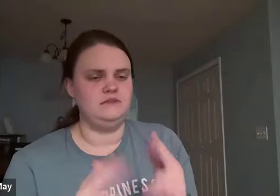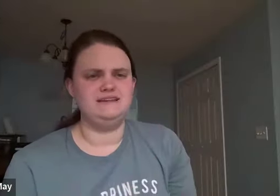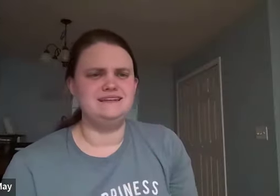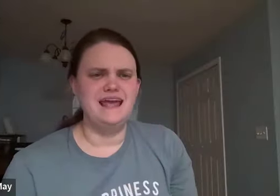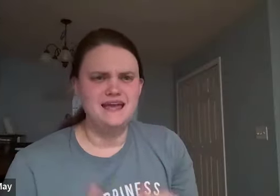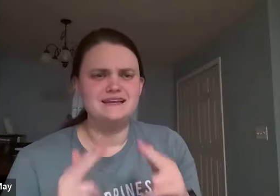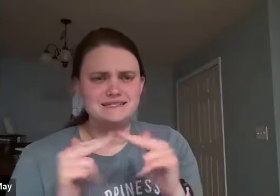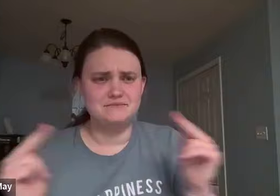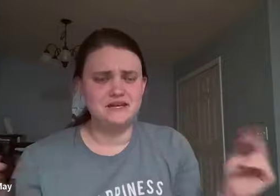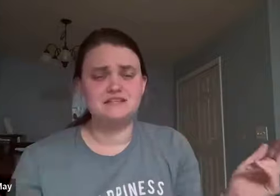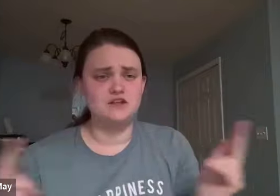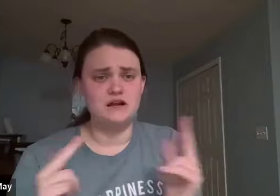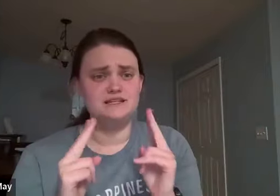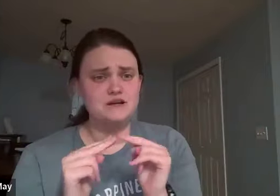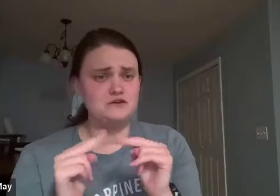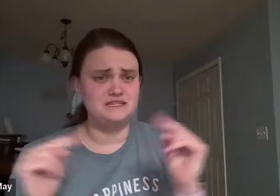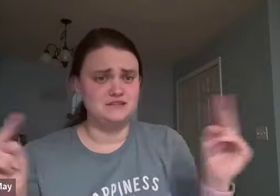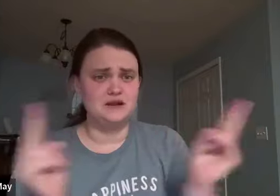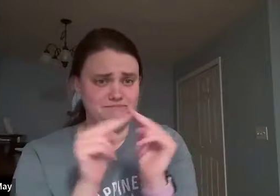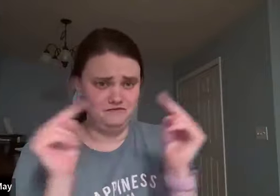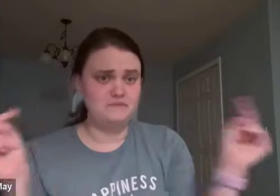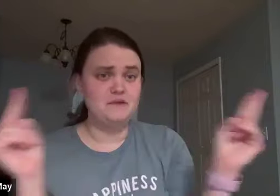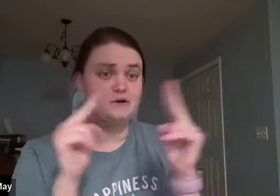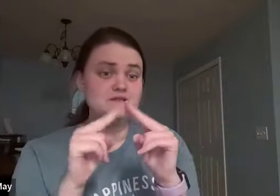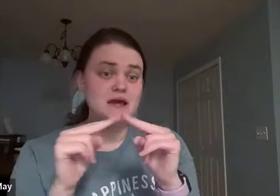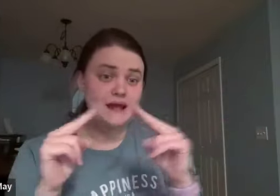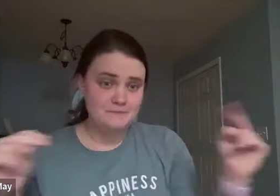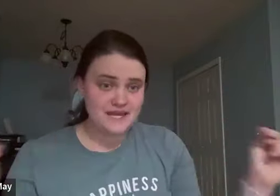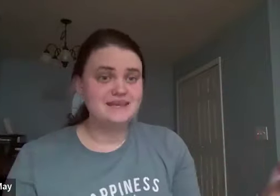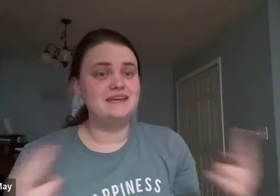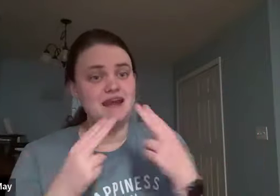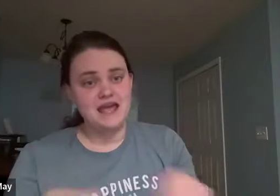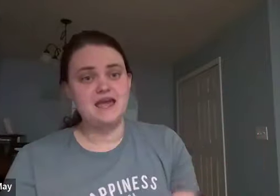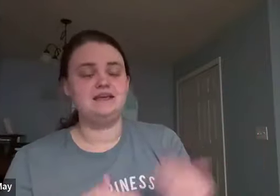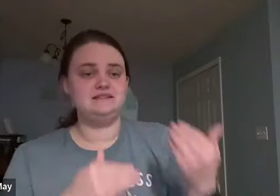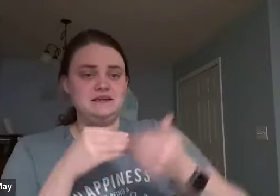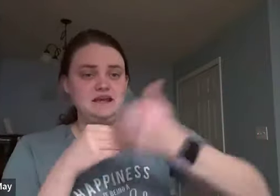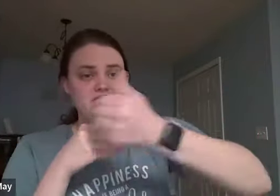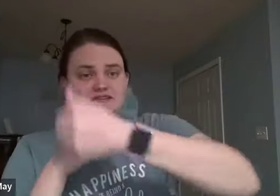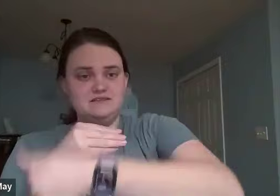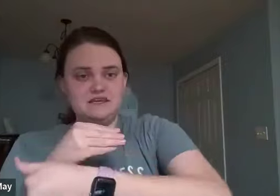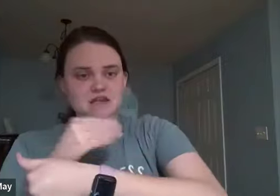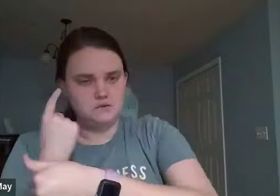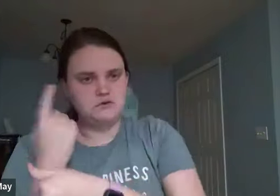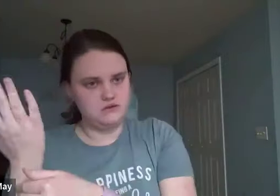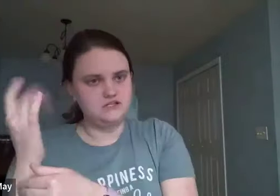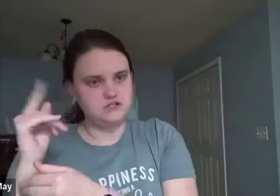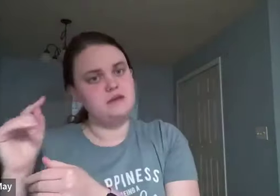I said egg as I signed bacon. Sorry, it's one of those days where I flip my words. Bacon, eggs, and then they did this. I would probably assume they